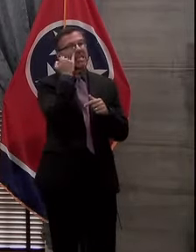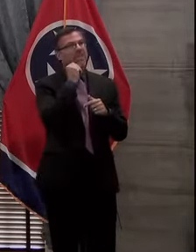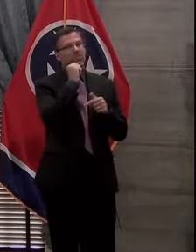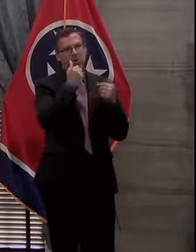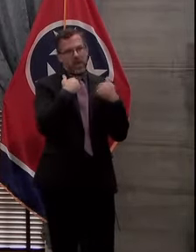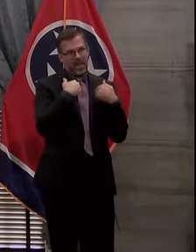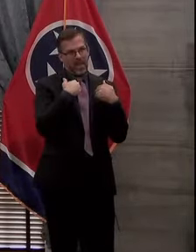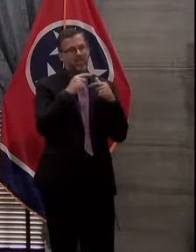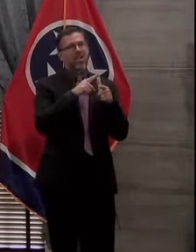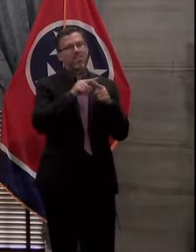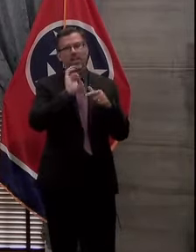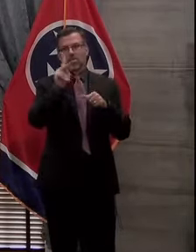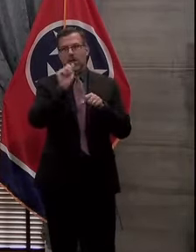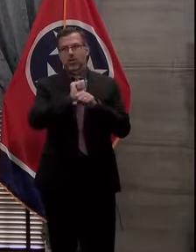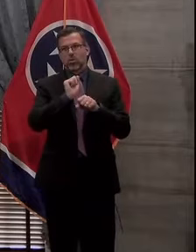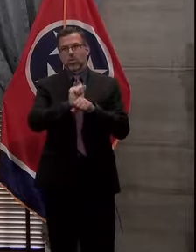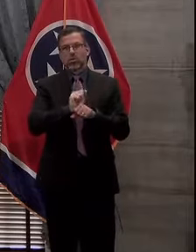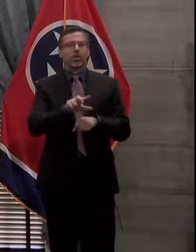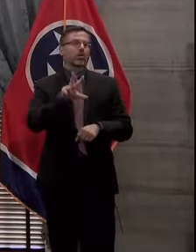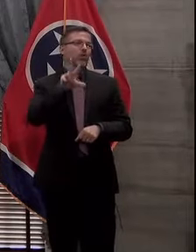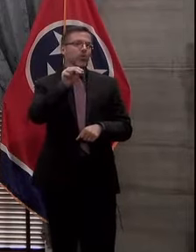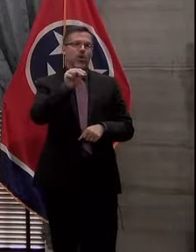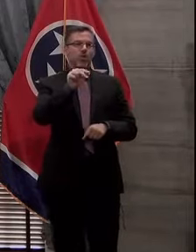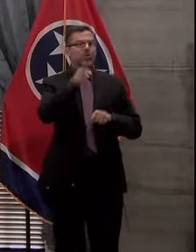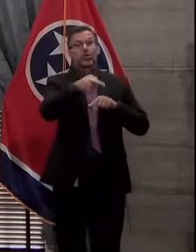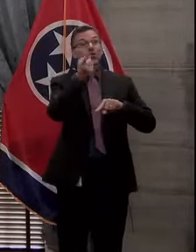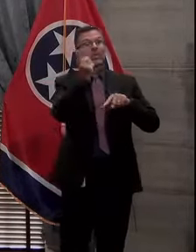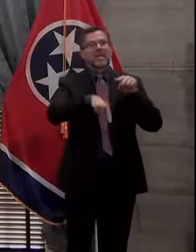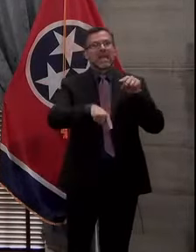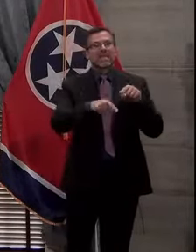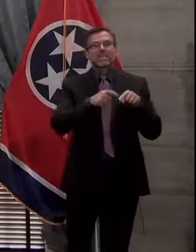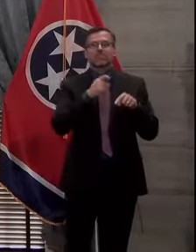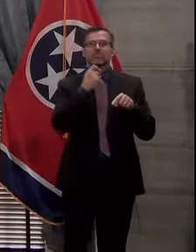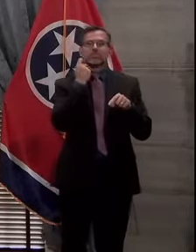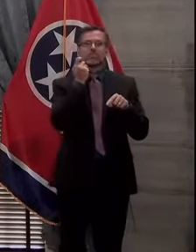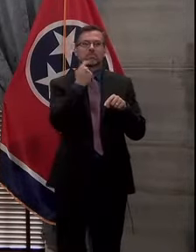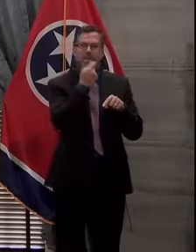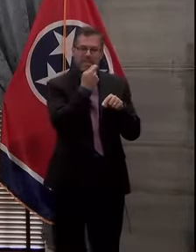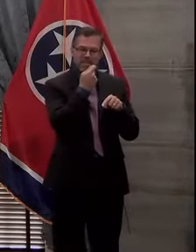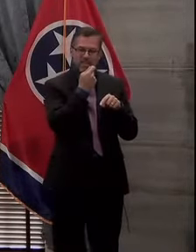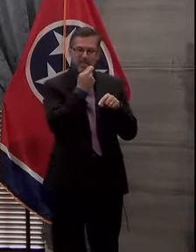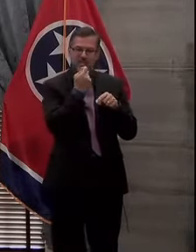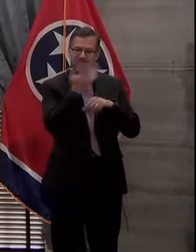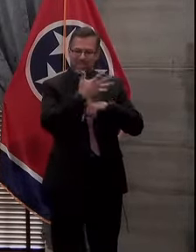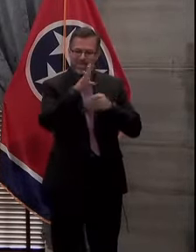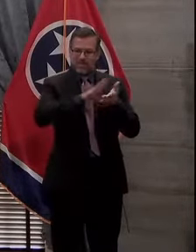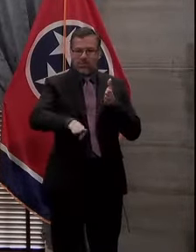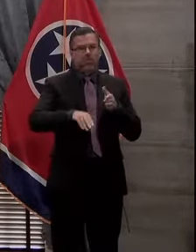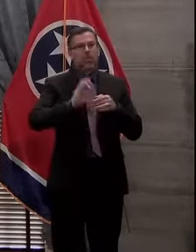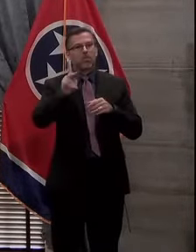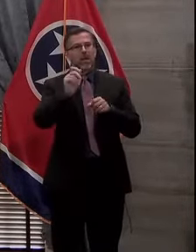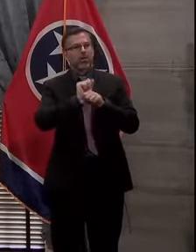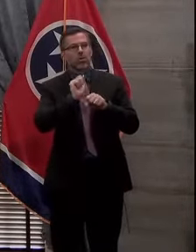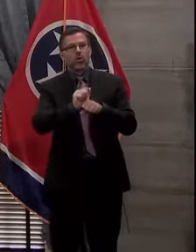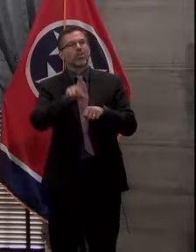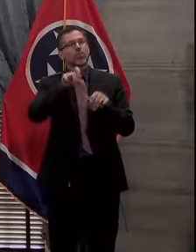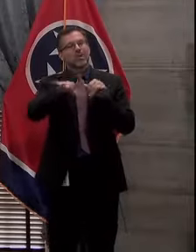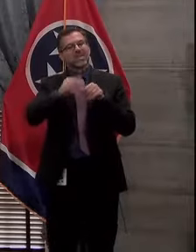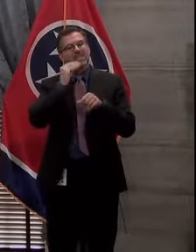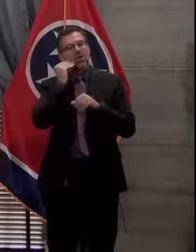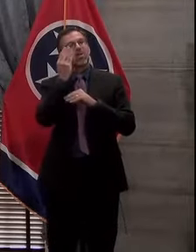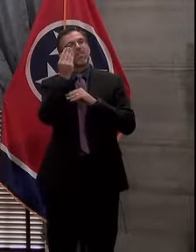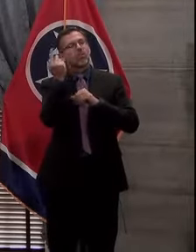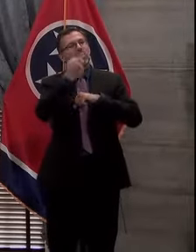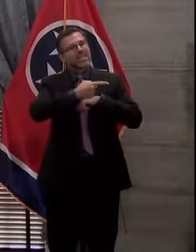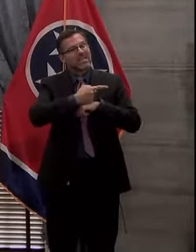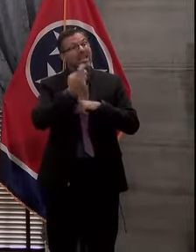whatever. There is no way you can, quote, test your way out of quarantine. It's 14 days, and that is because that is the